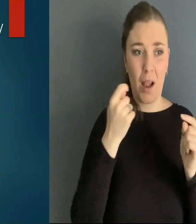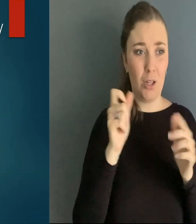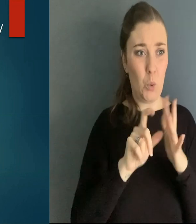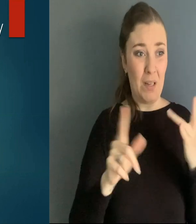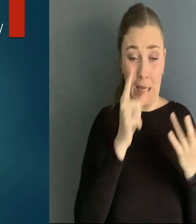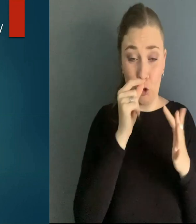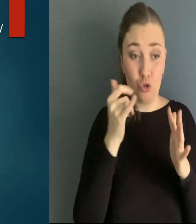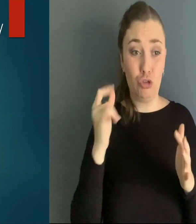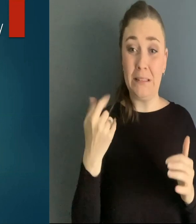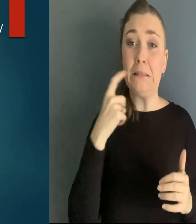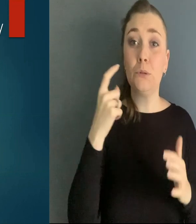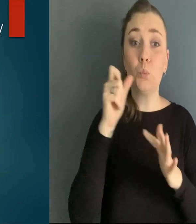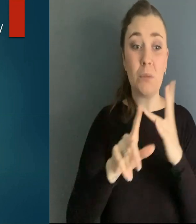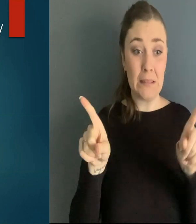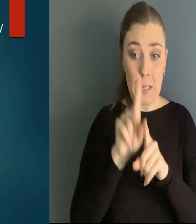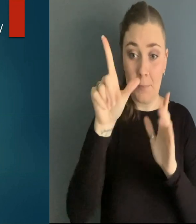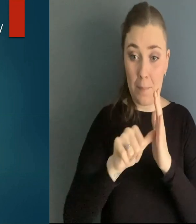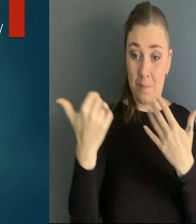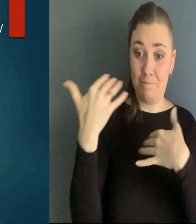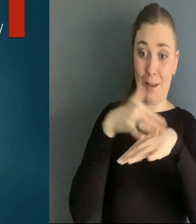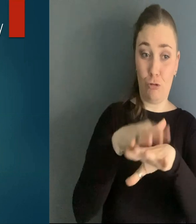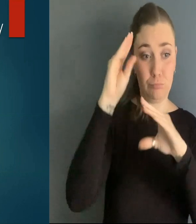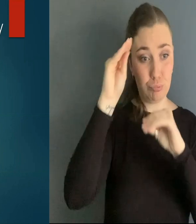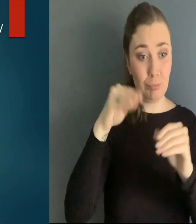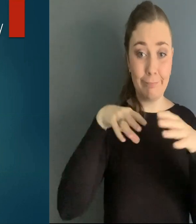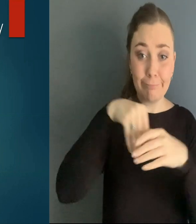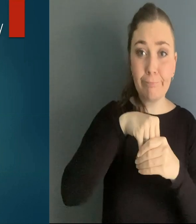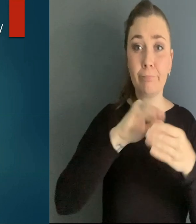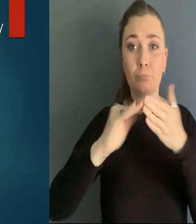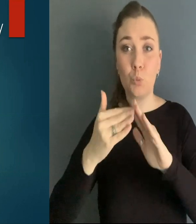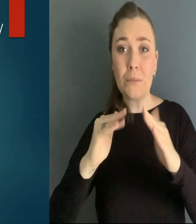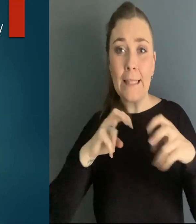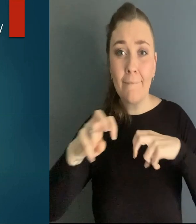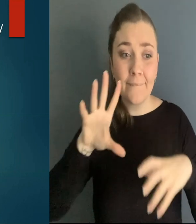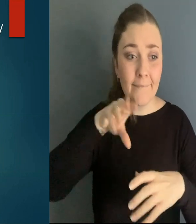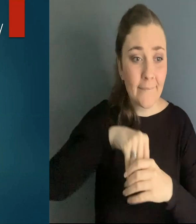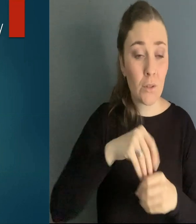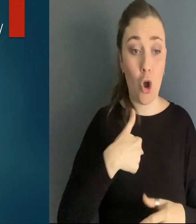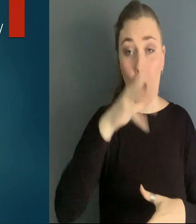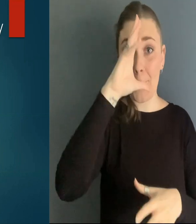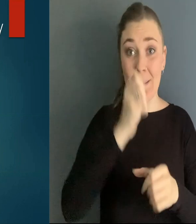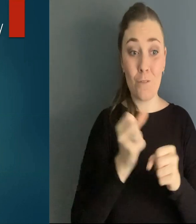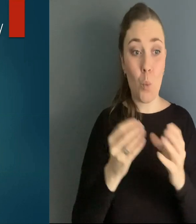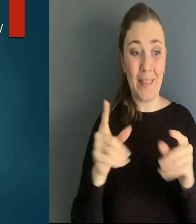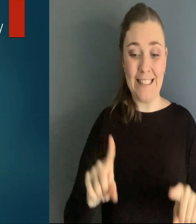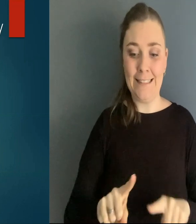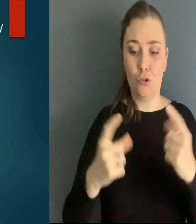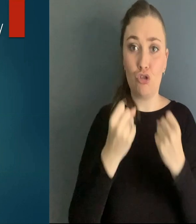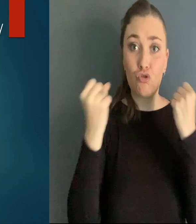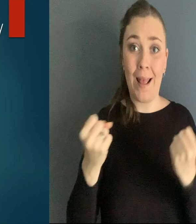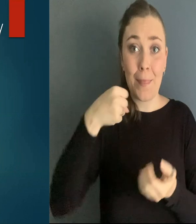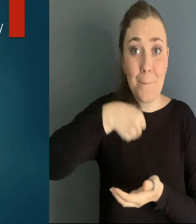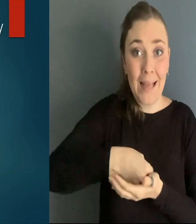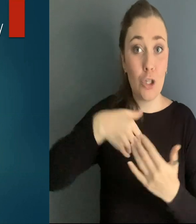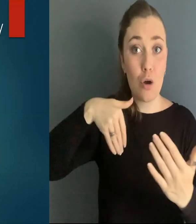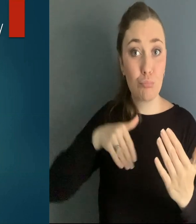including mainstream education or taking part in community activities i believe that with a different strength based approach